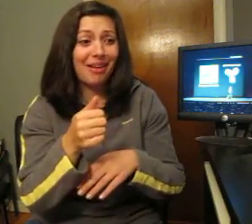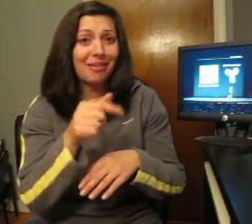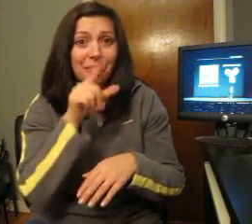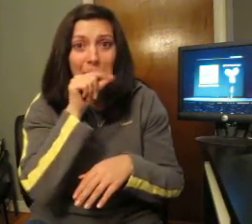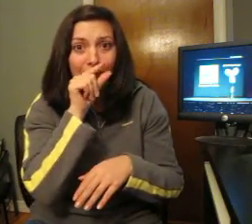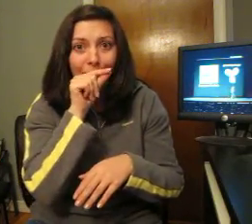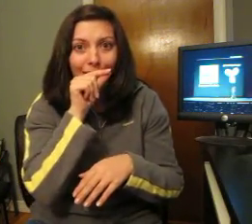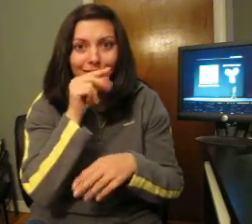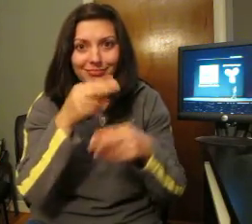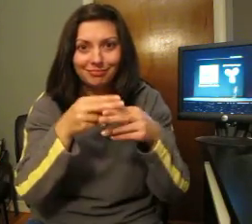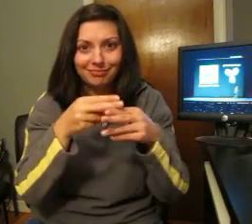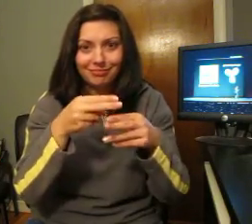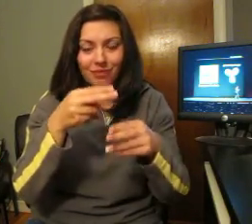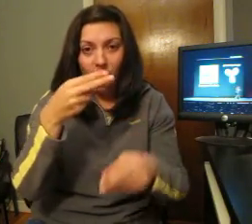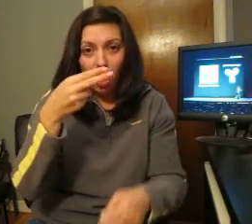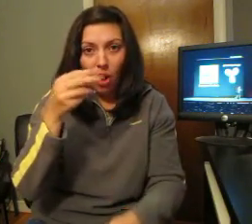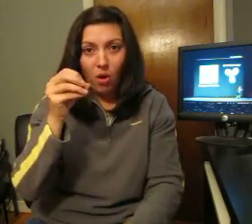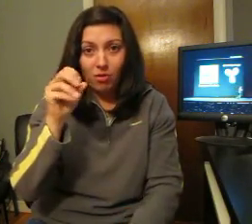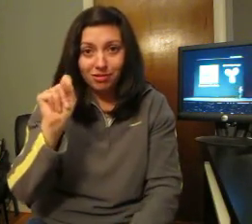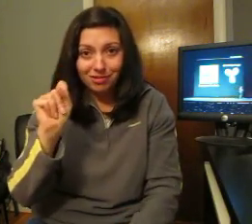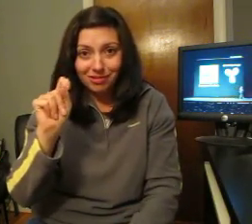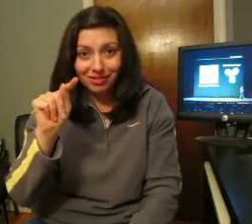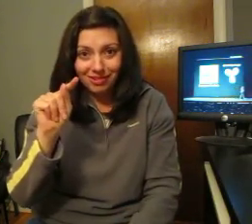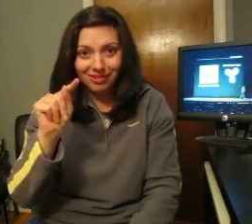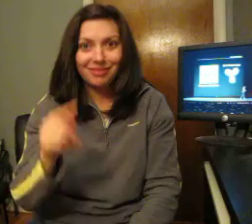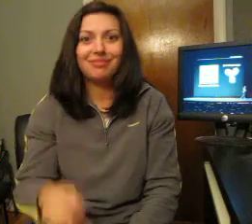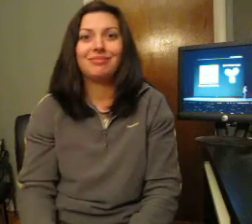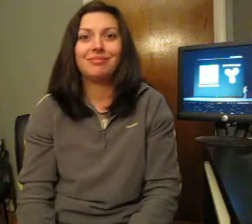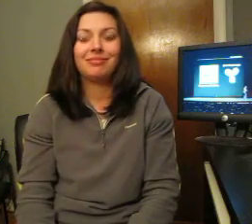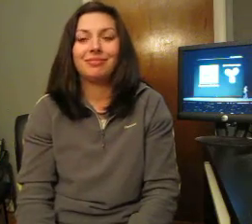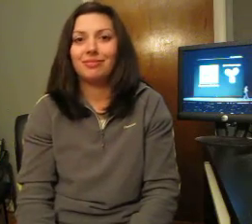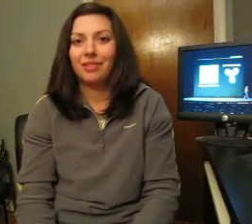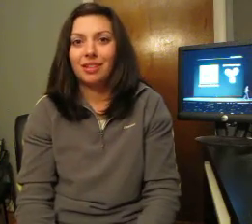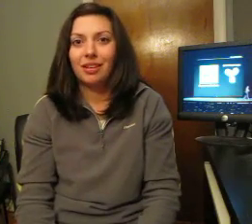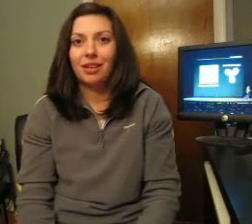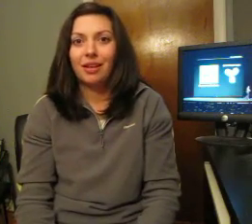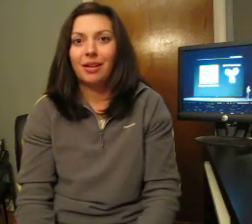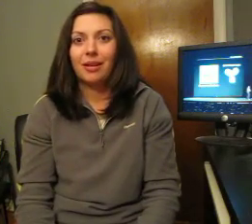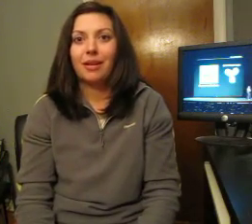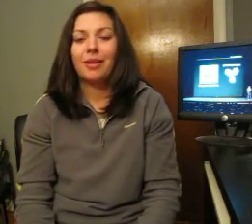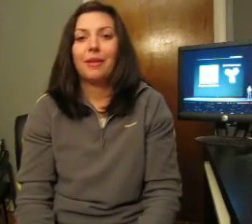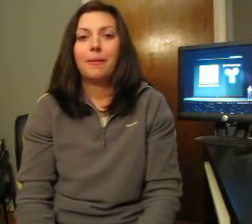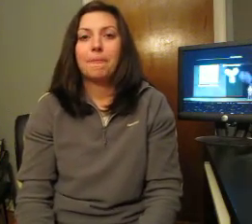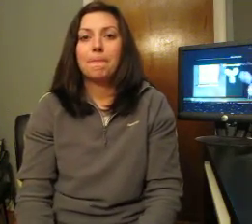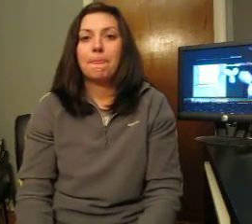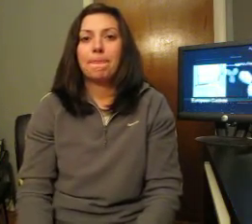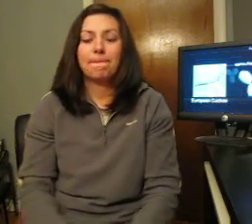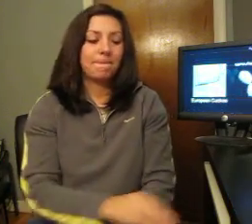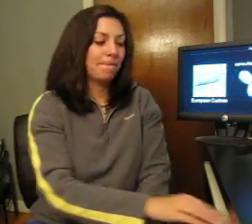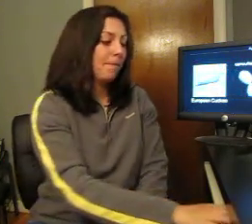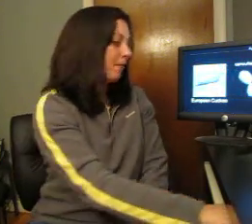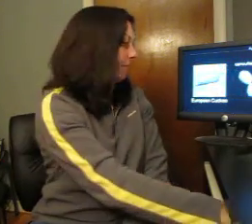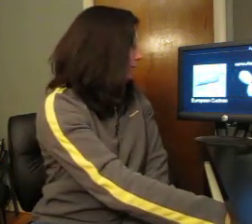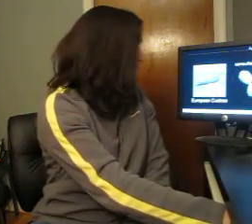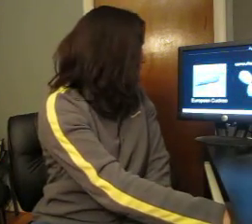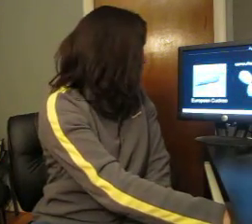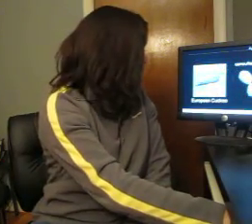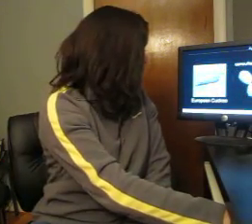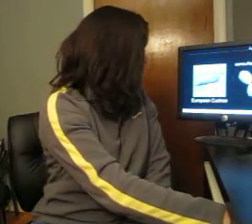these cuckoos, different cuckoos in different areas, are specialized on different types of host species. So they lay their egg